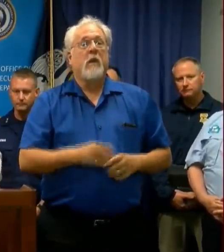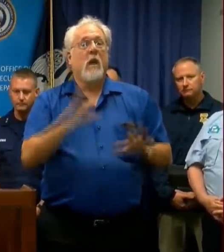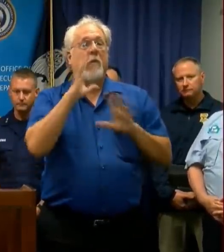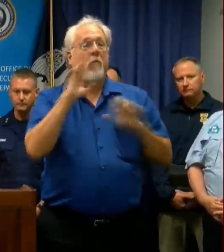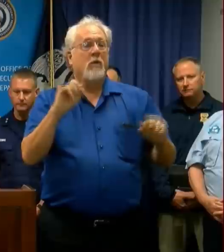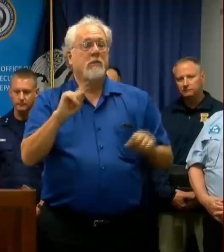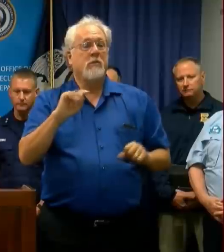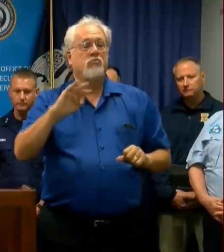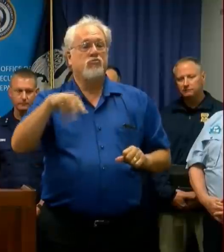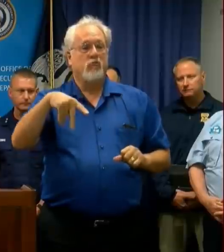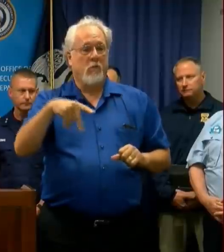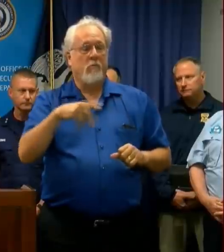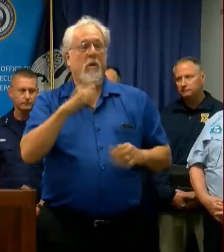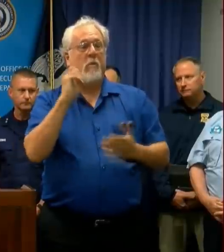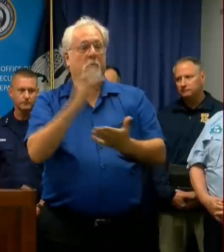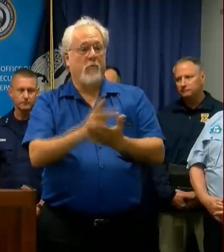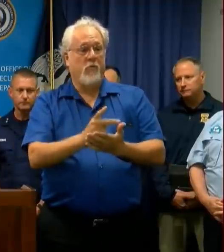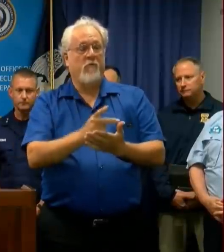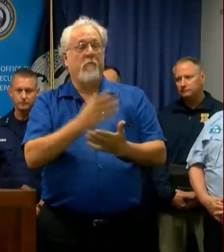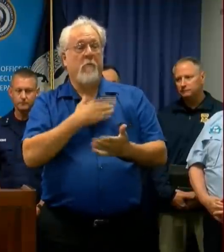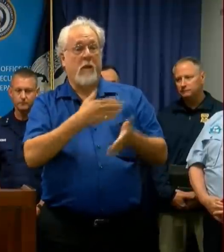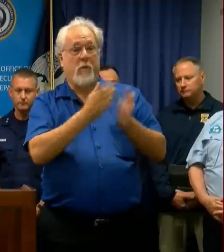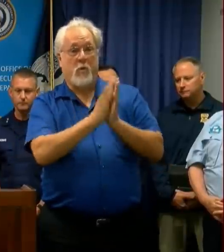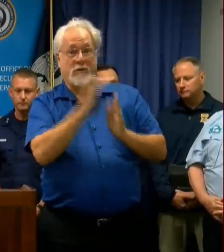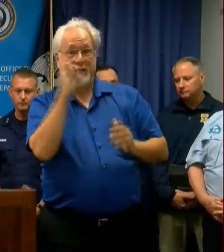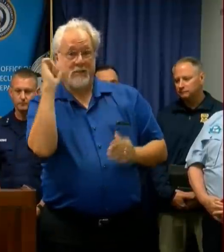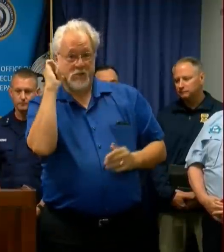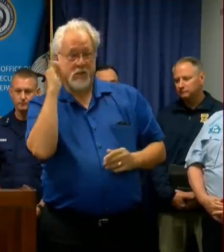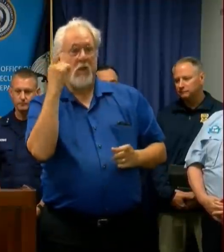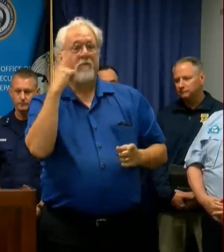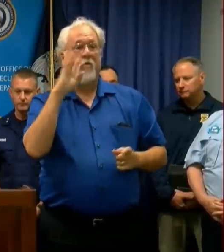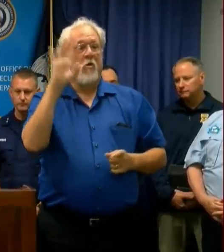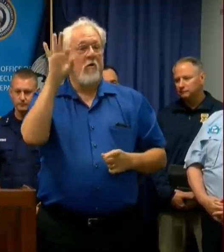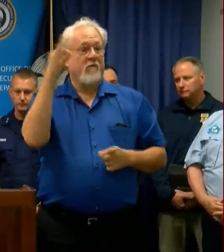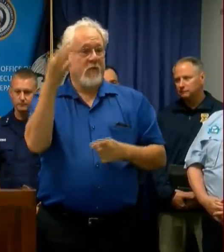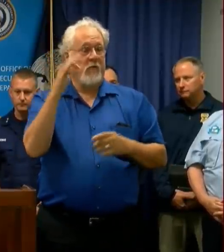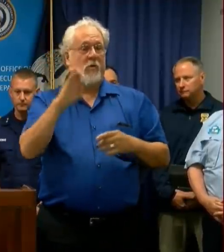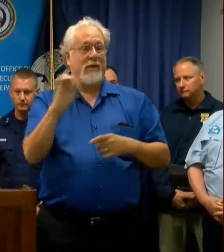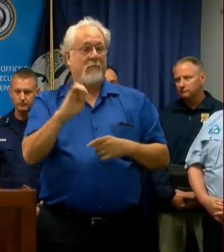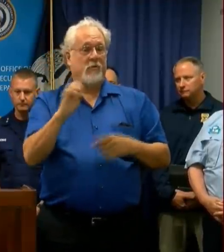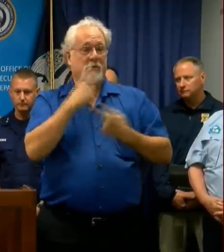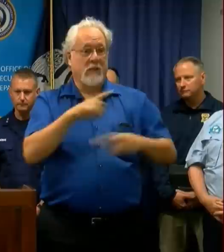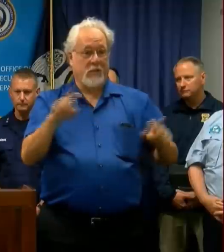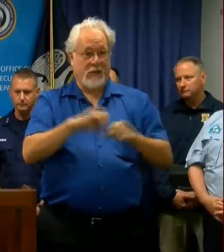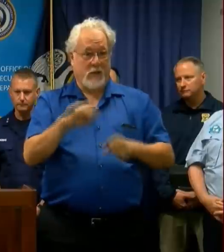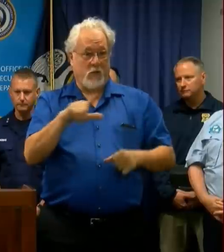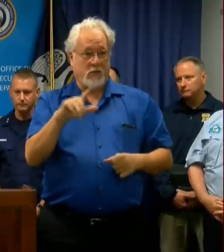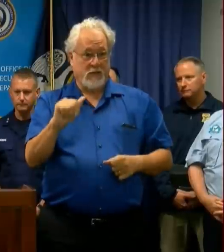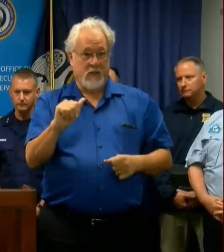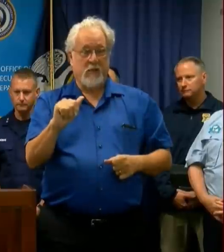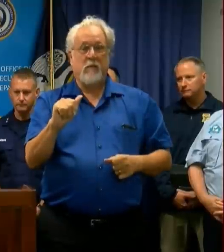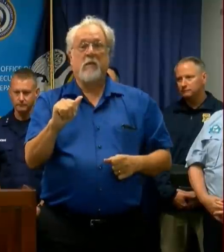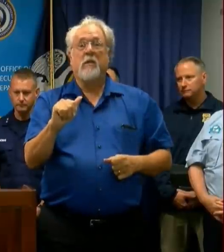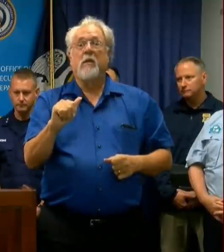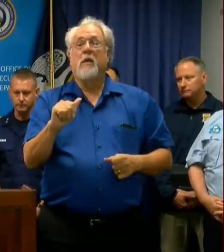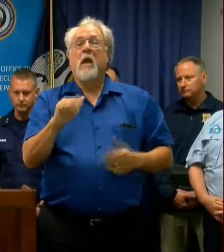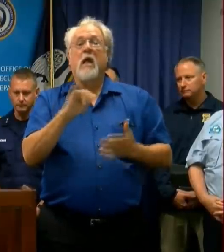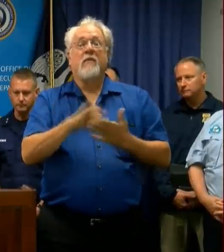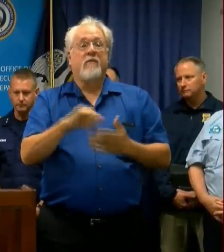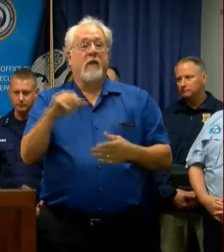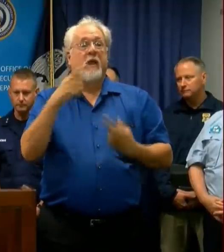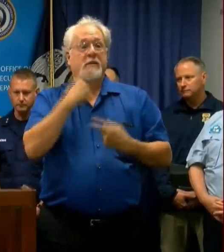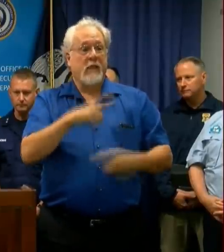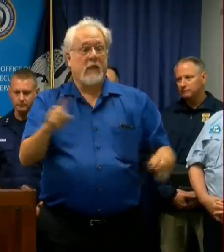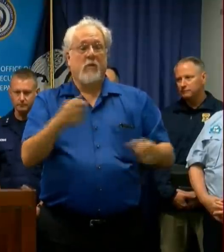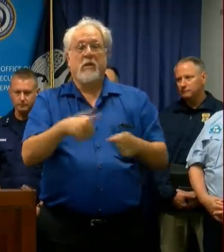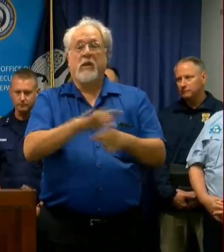President Trump approved a request that I made yesterday for a federal emergency declaration here in Louisiana. That